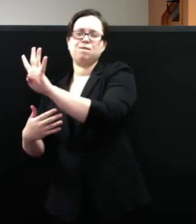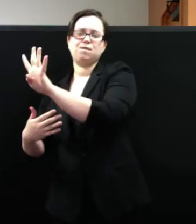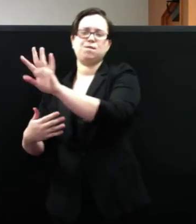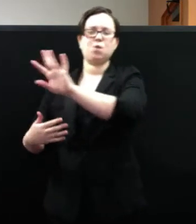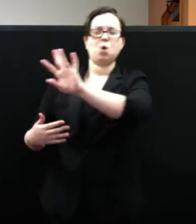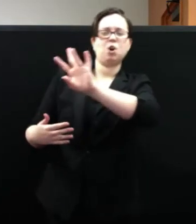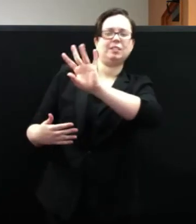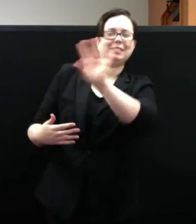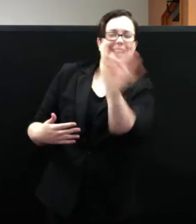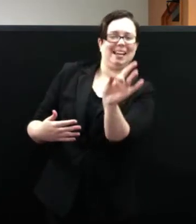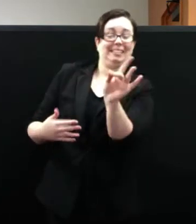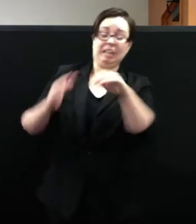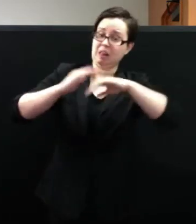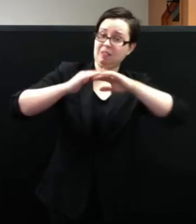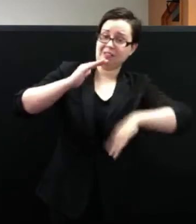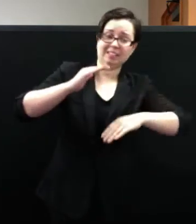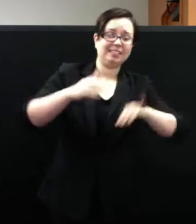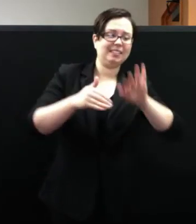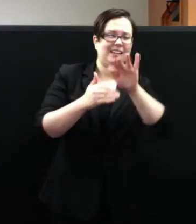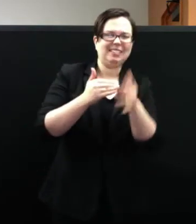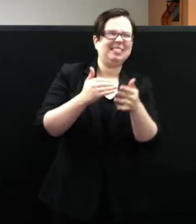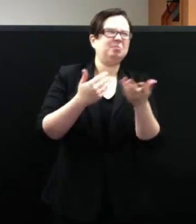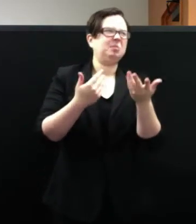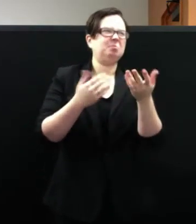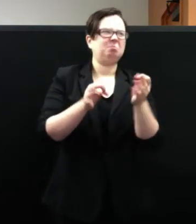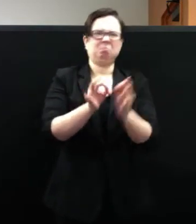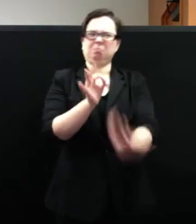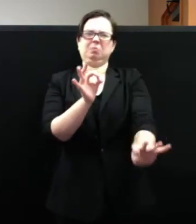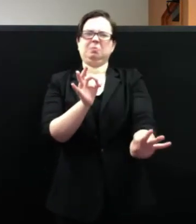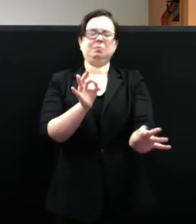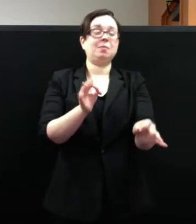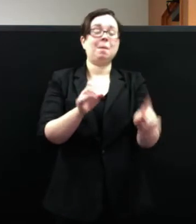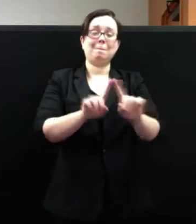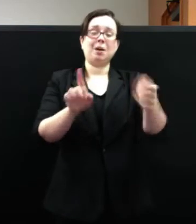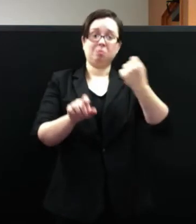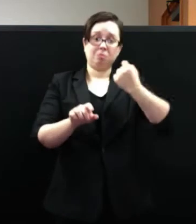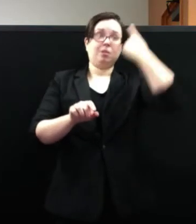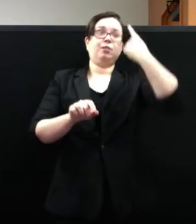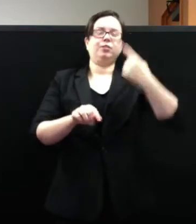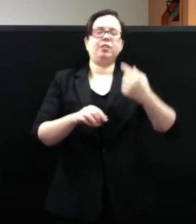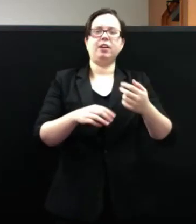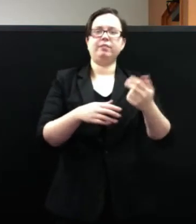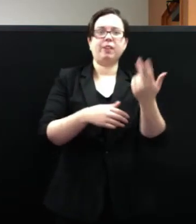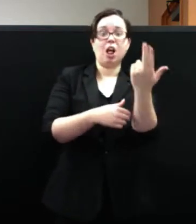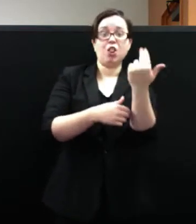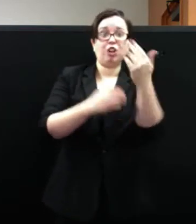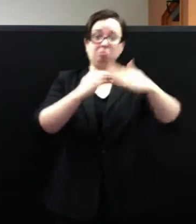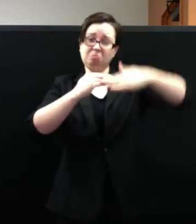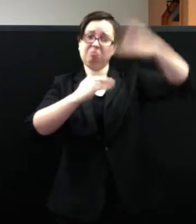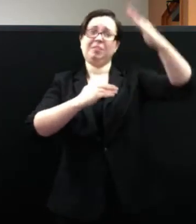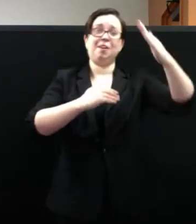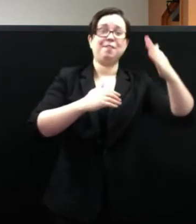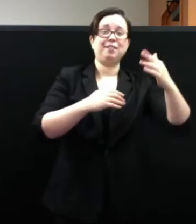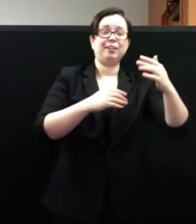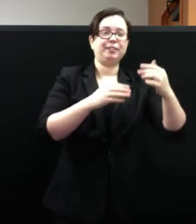trivial, but it's quick to understand. And more than 13, the drawing produces a feeling of map shock. It's